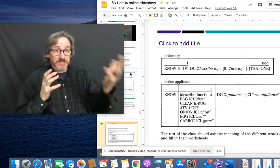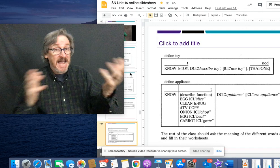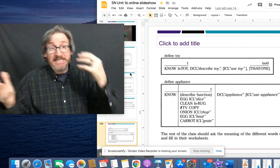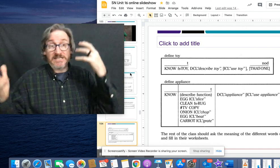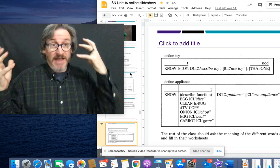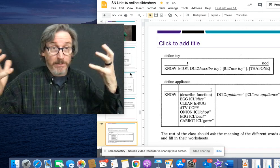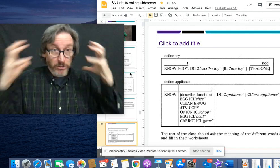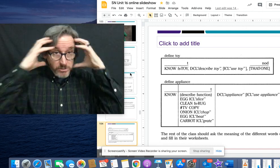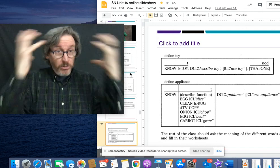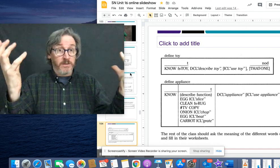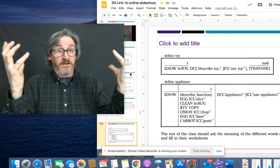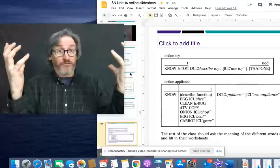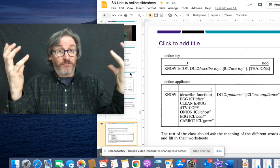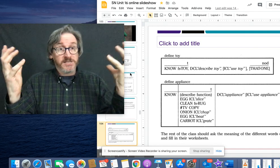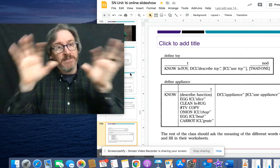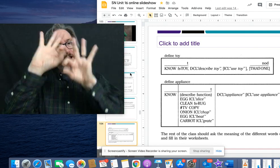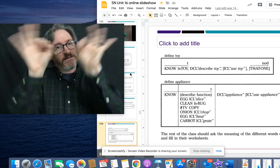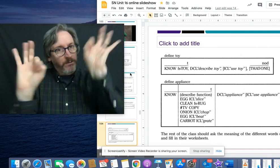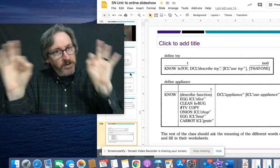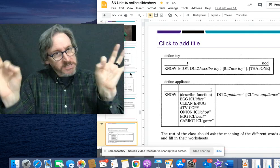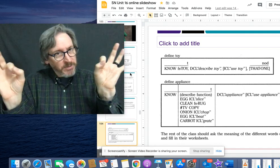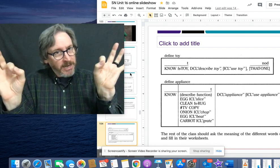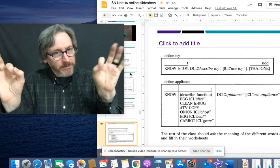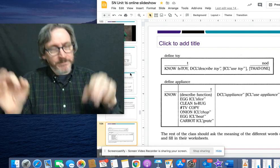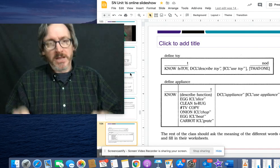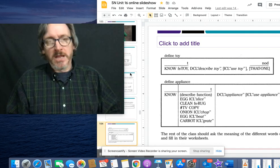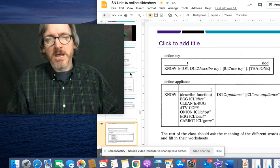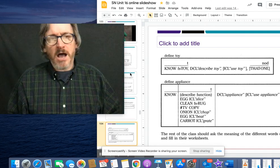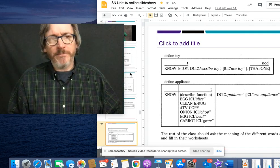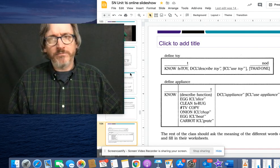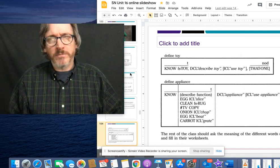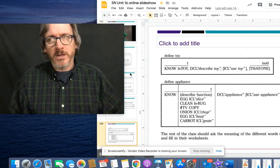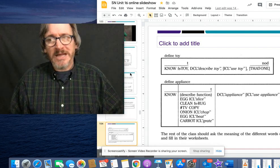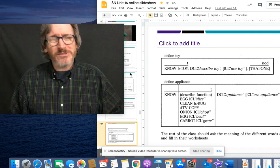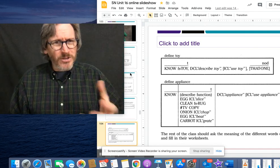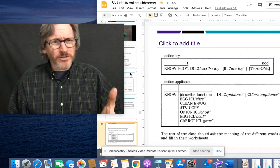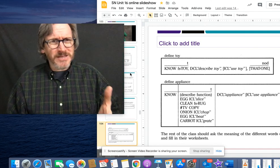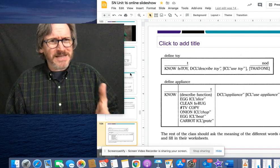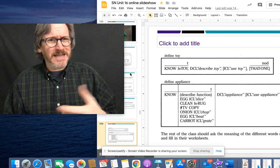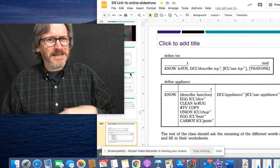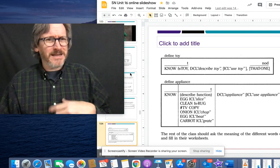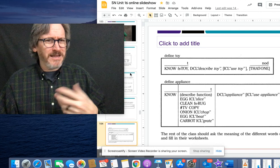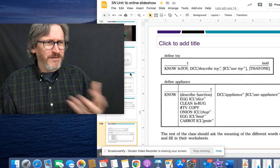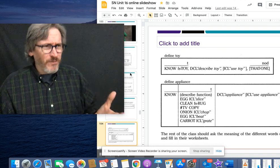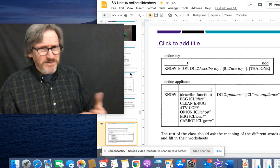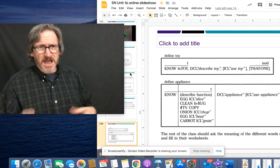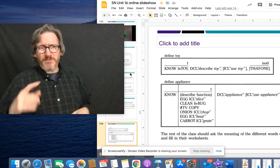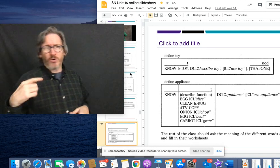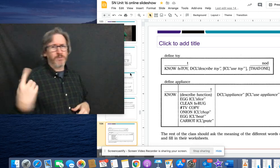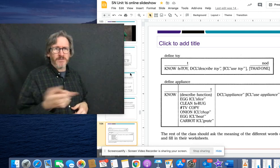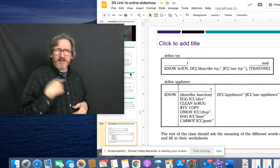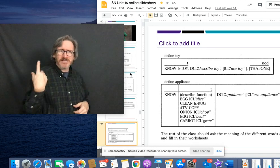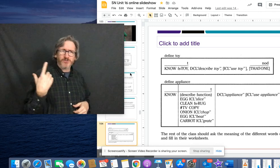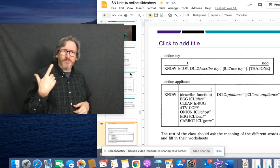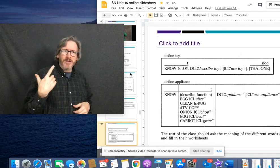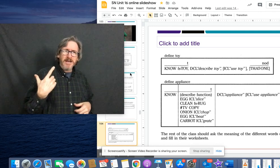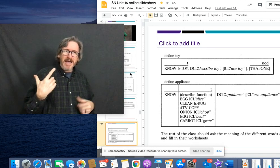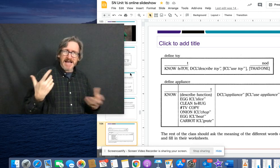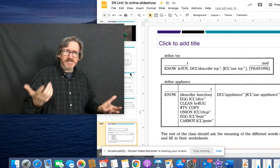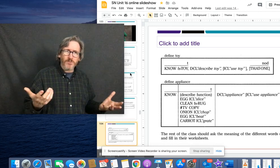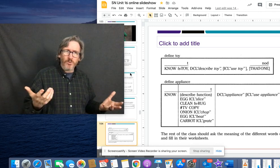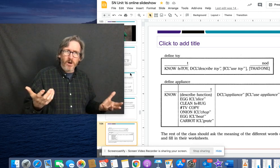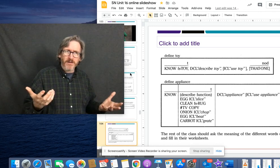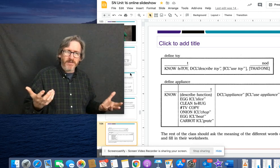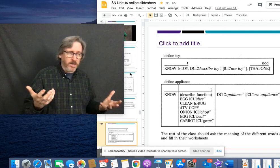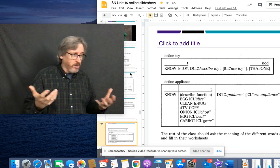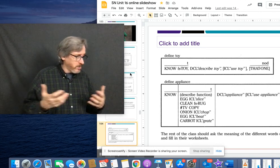Right, different kinds of hammers. What are the difference? And then have someone explain. It's one of the good things I like, if we have time to go around the classroom,